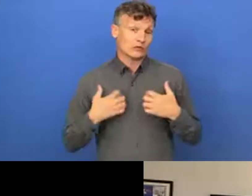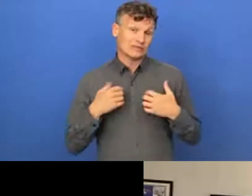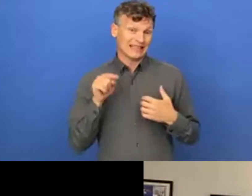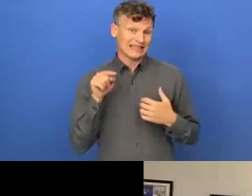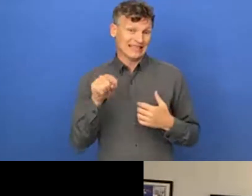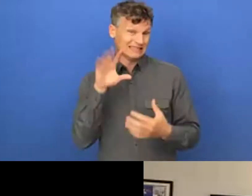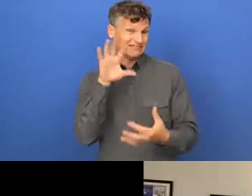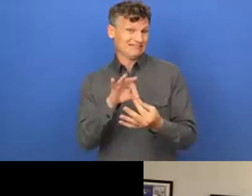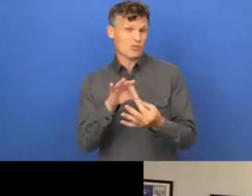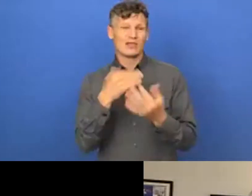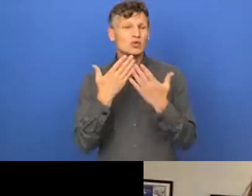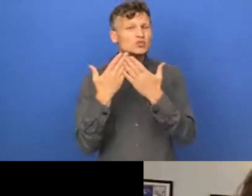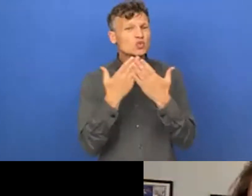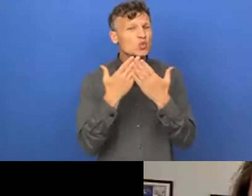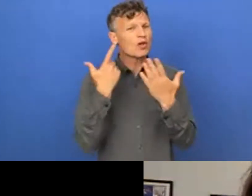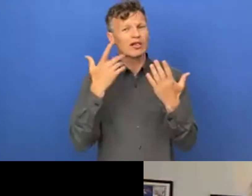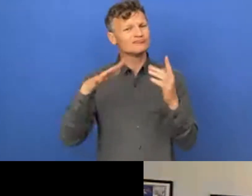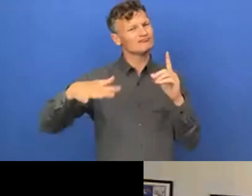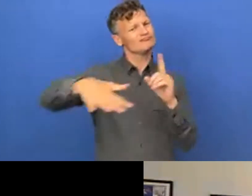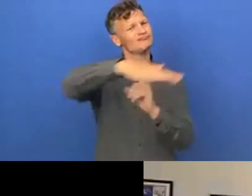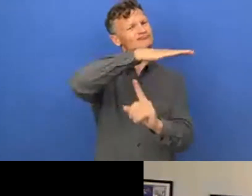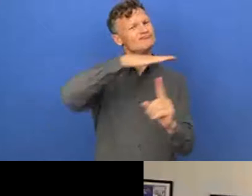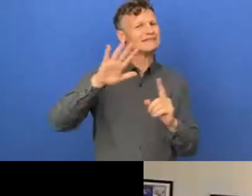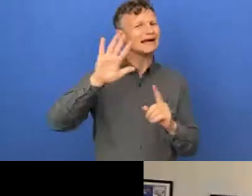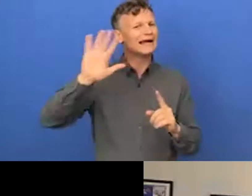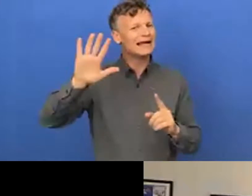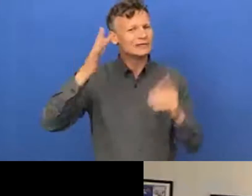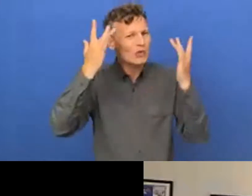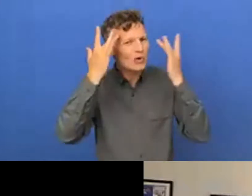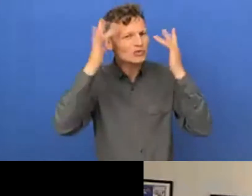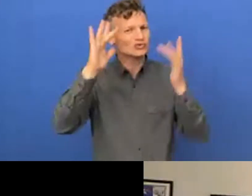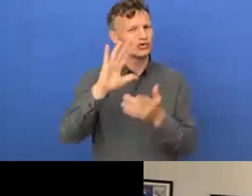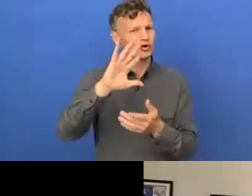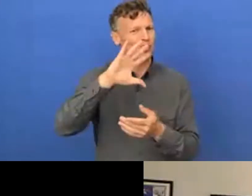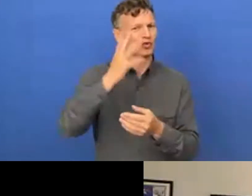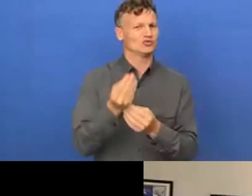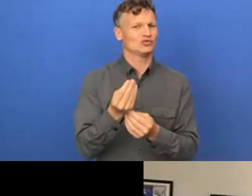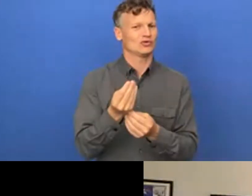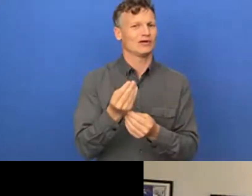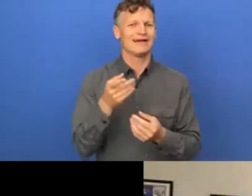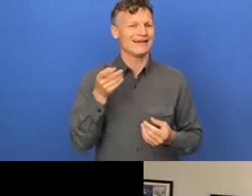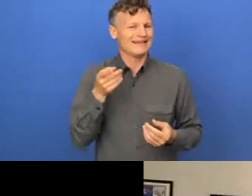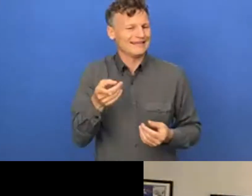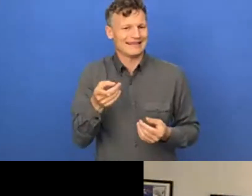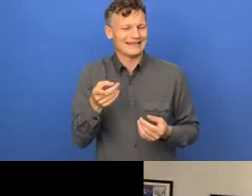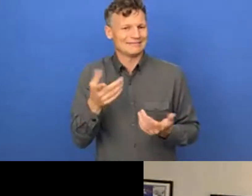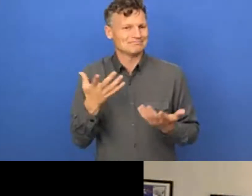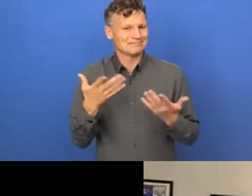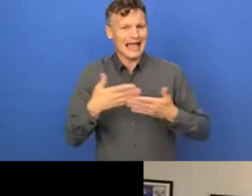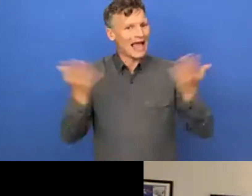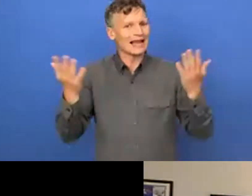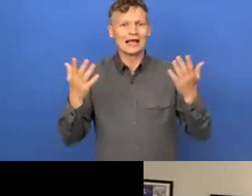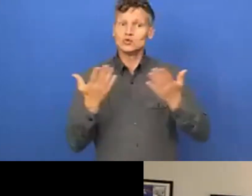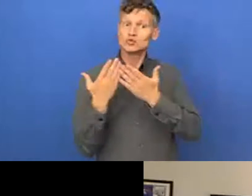inclusive, there is evidence that there's less likely to be bullying of any student by any person.